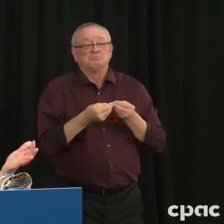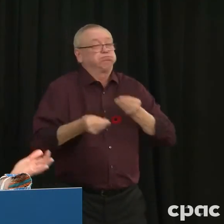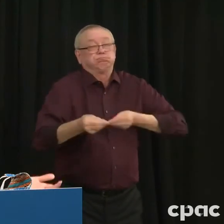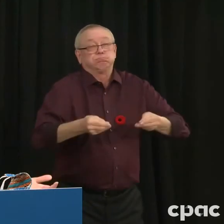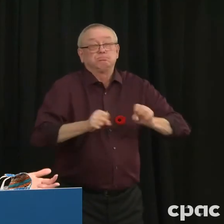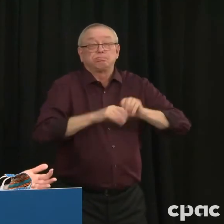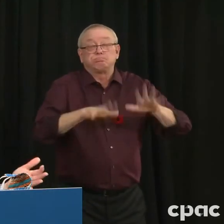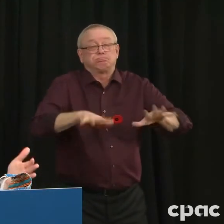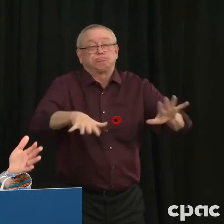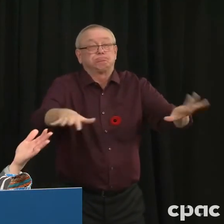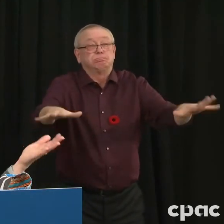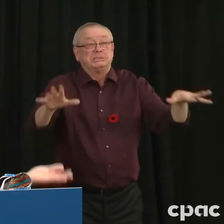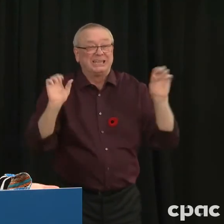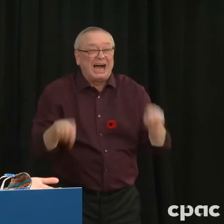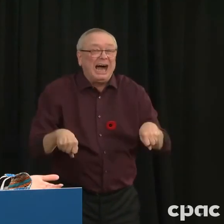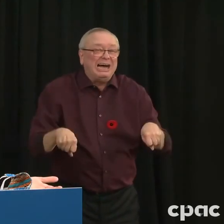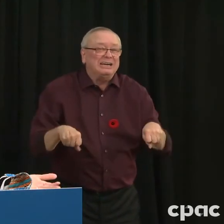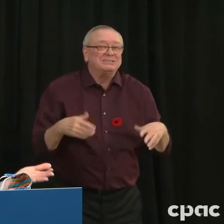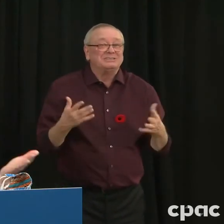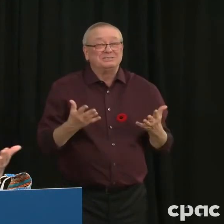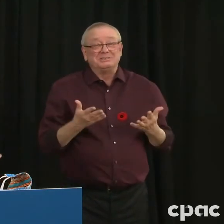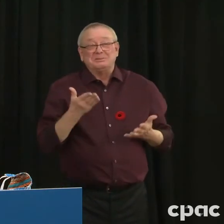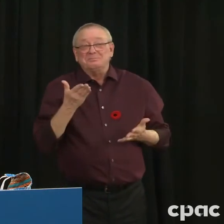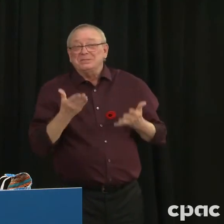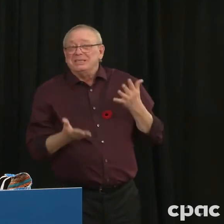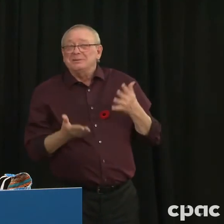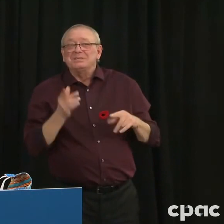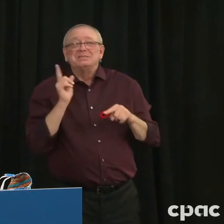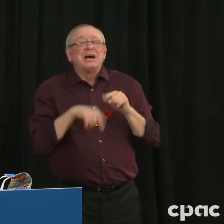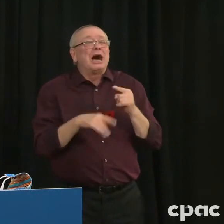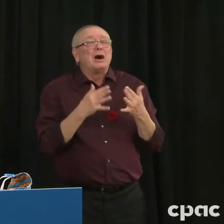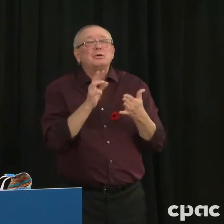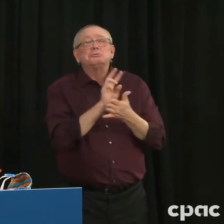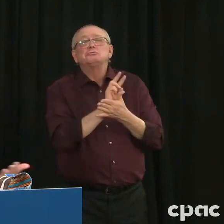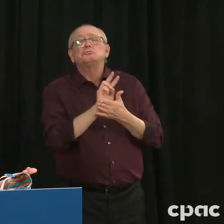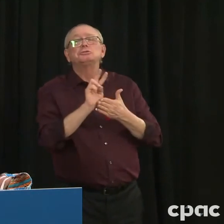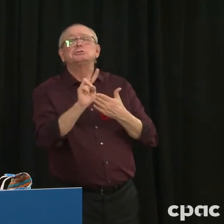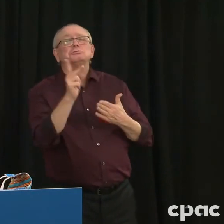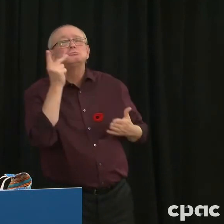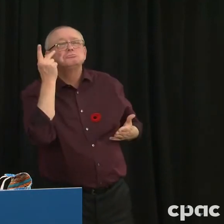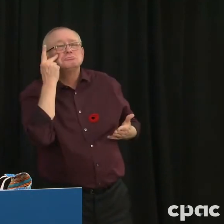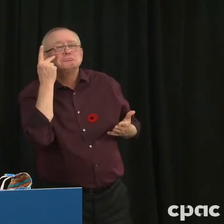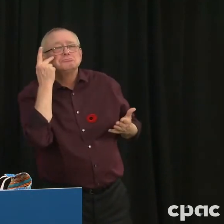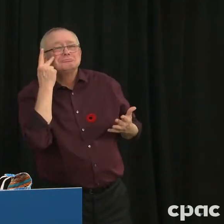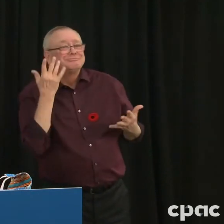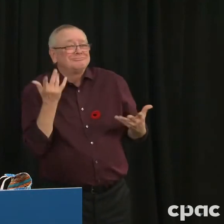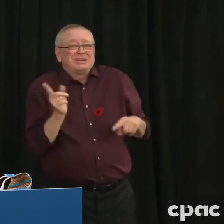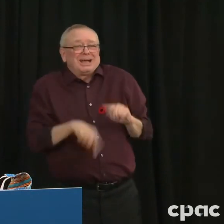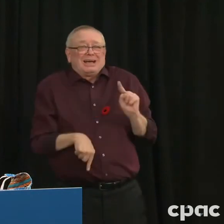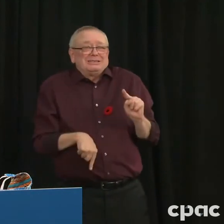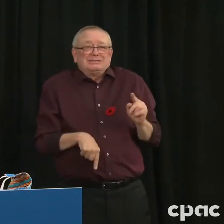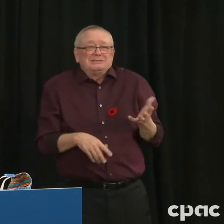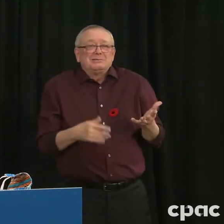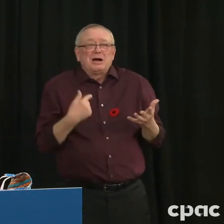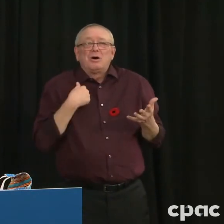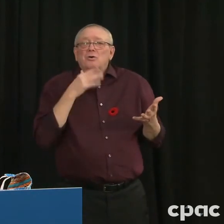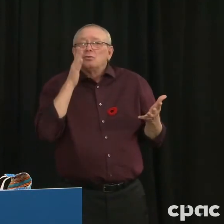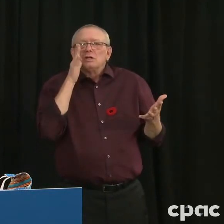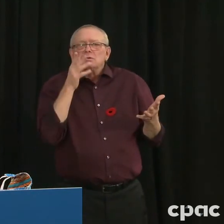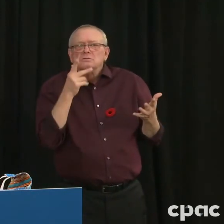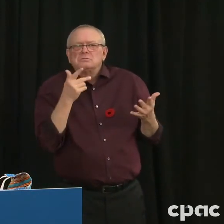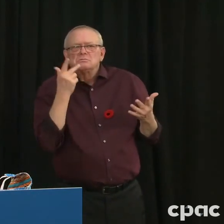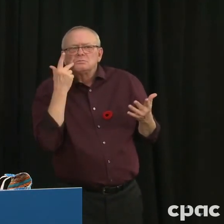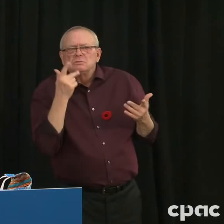a full 2 weeks between taking one step and then considering others. So right now, we're again watching our numbers, we're watching